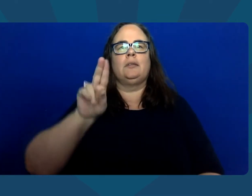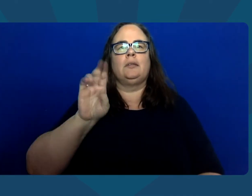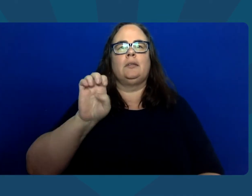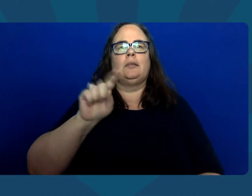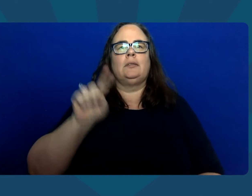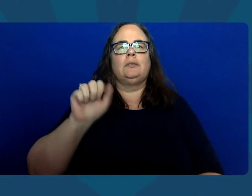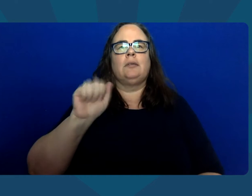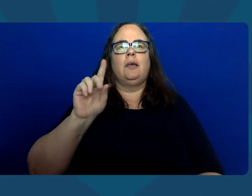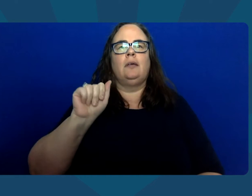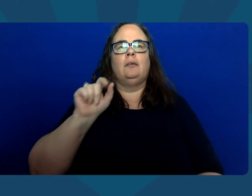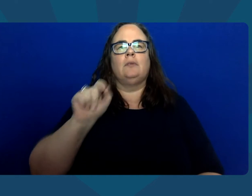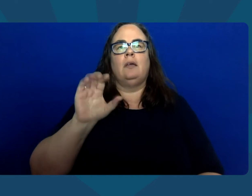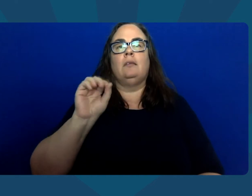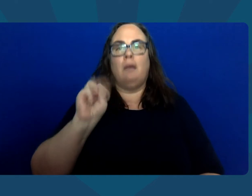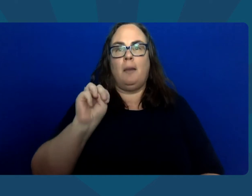visiting